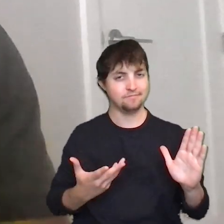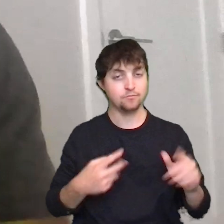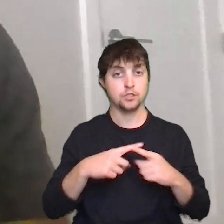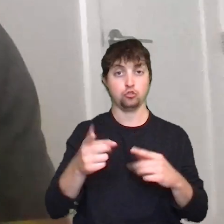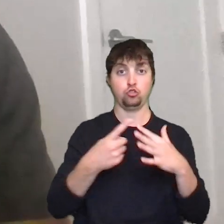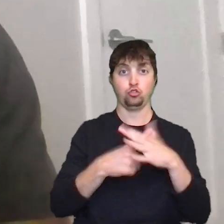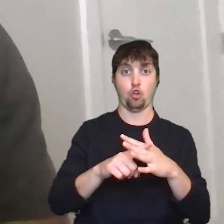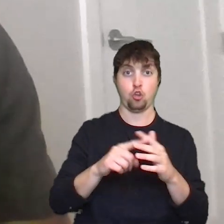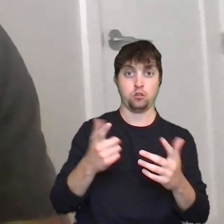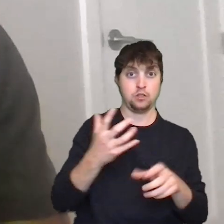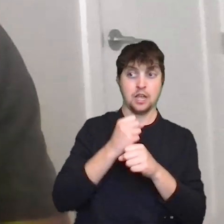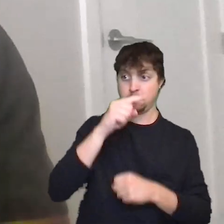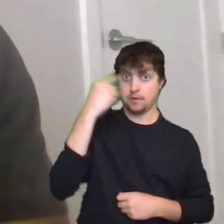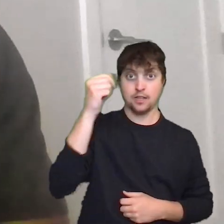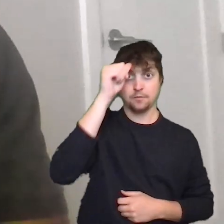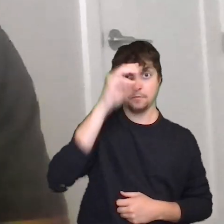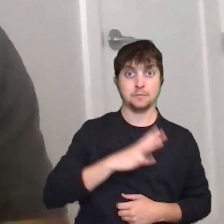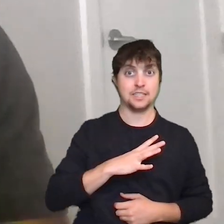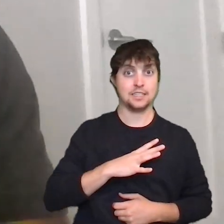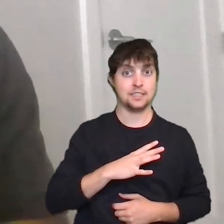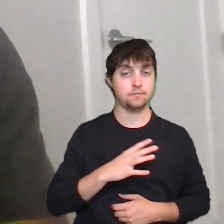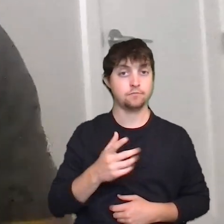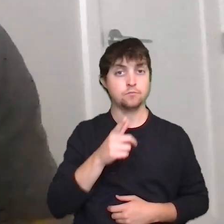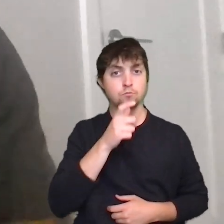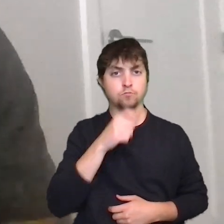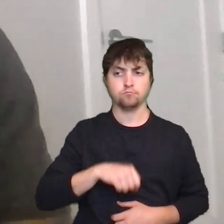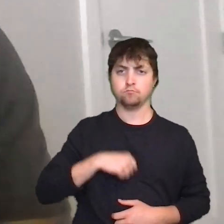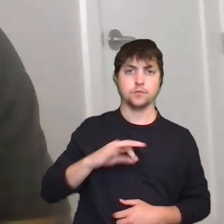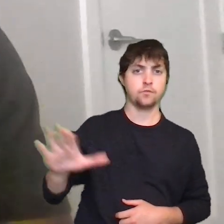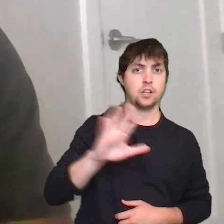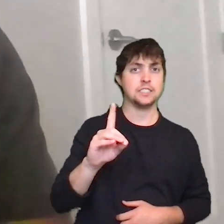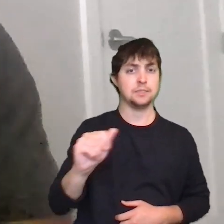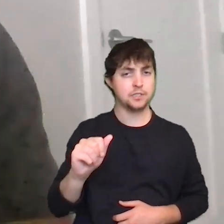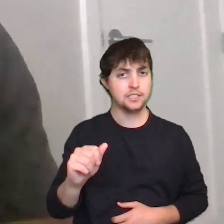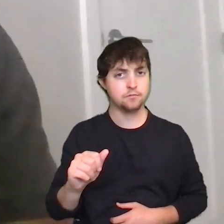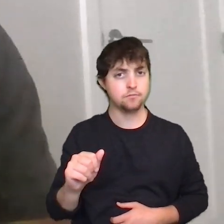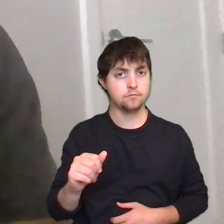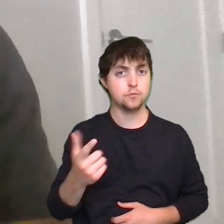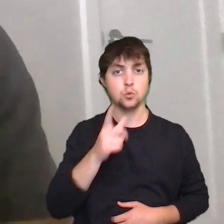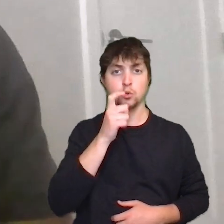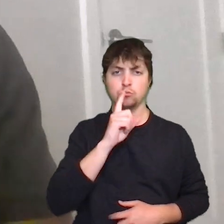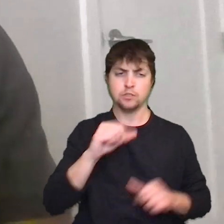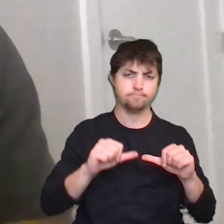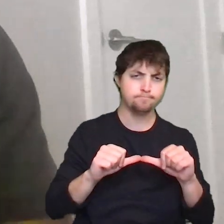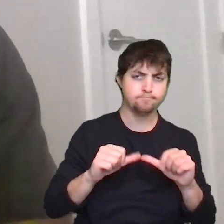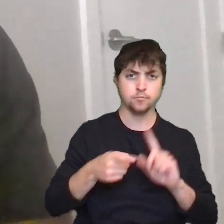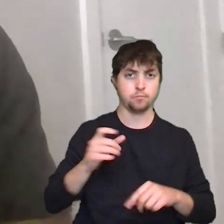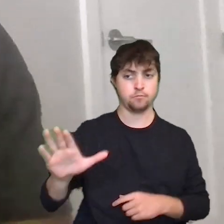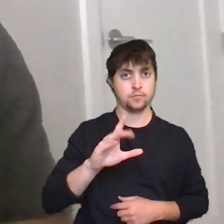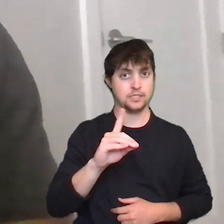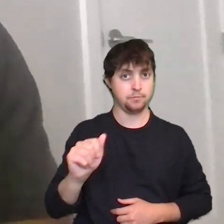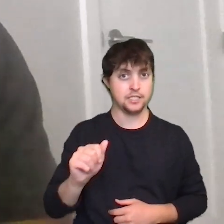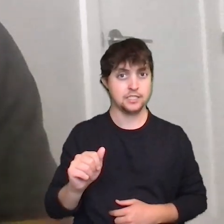But when you start getting Black men who are proud of their disability, who are resilient from the